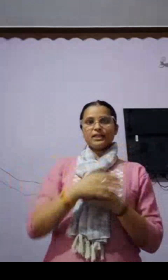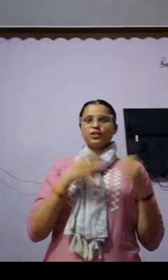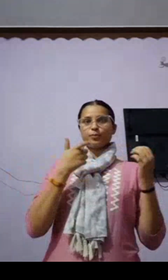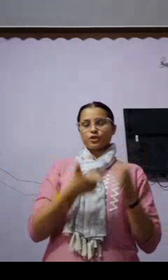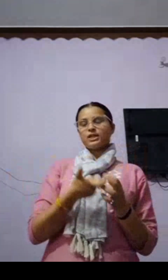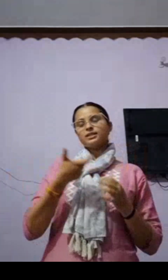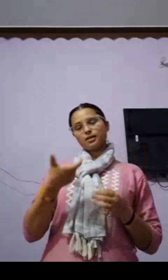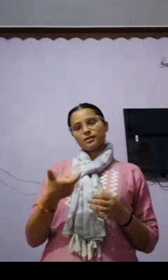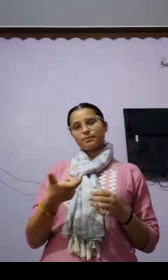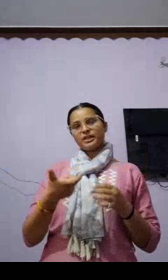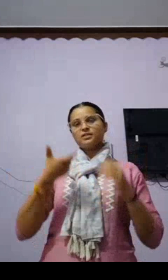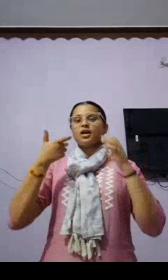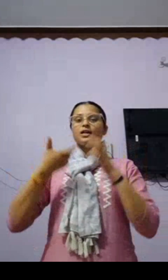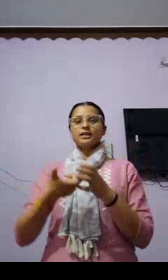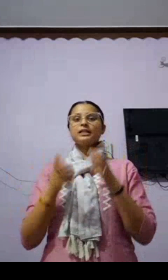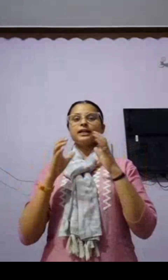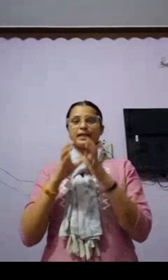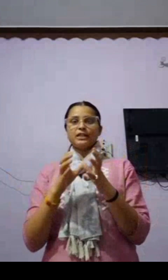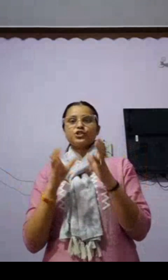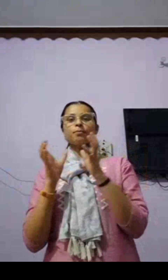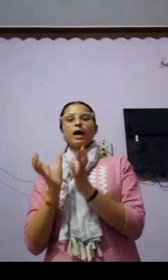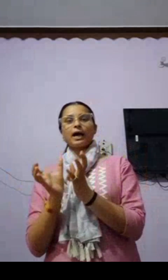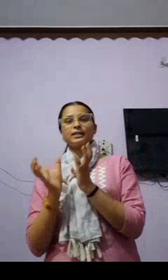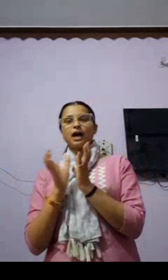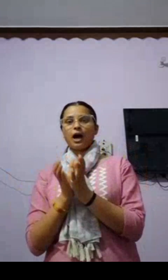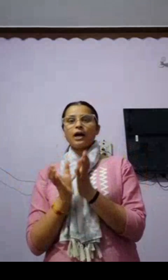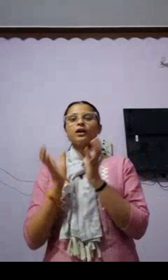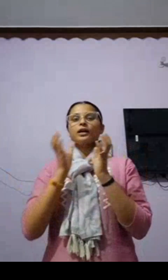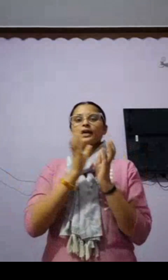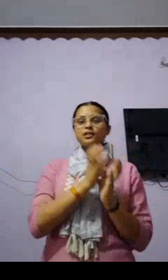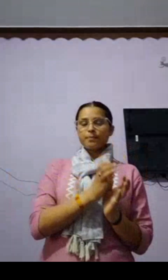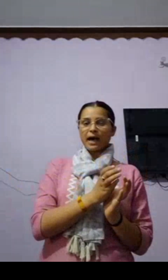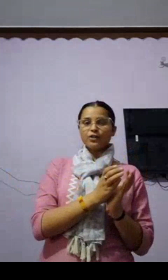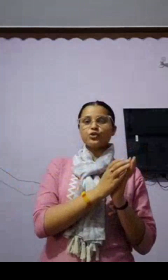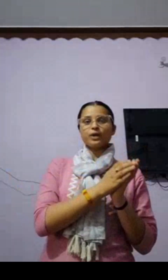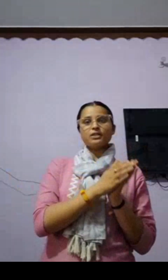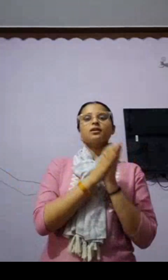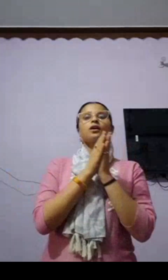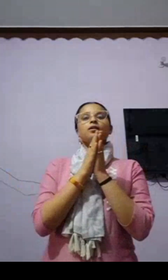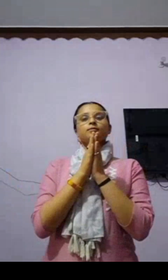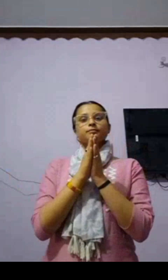The process repeats till the calcium ion R gets back to its